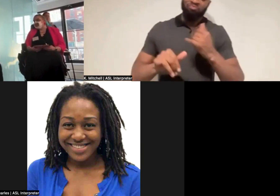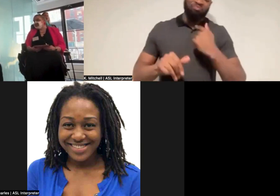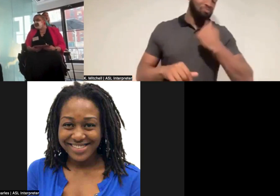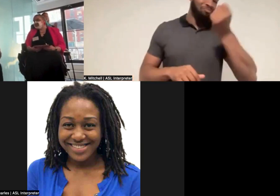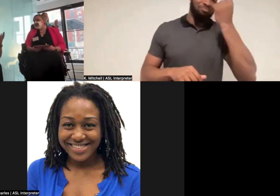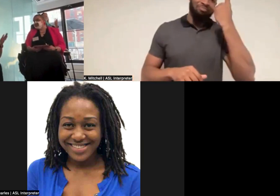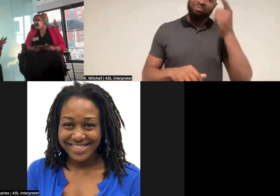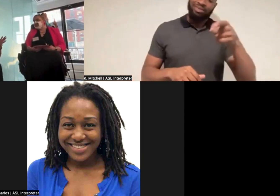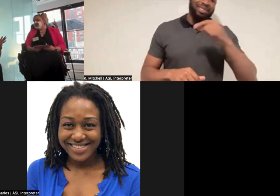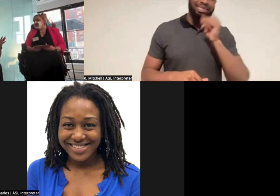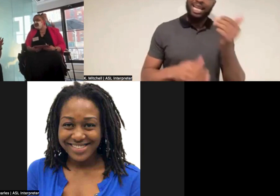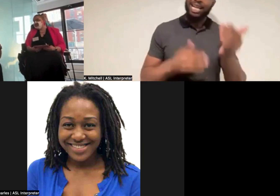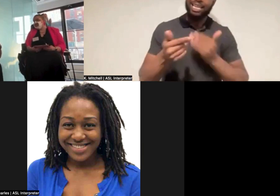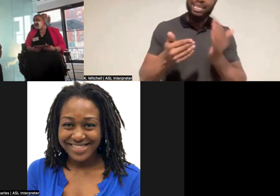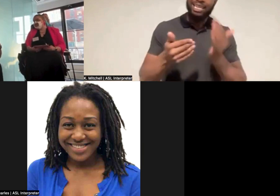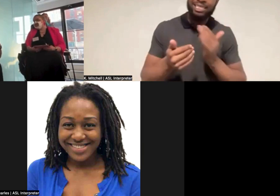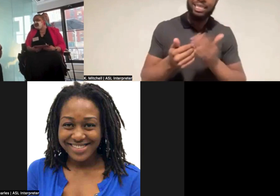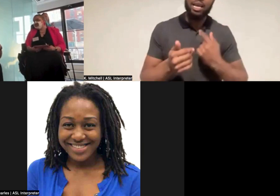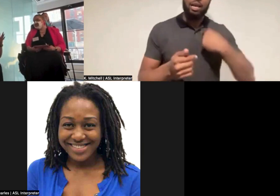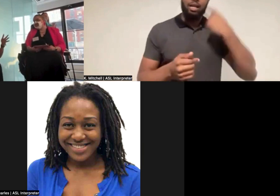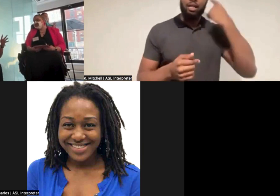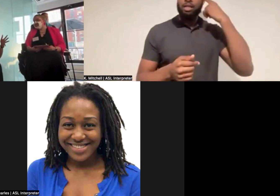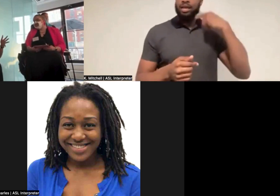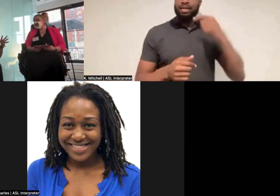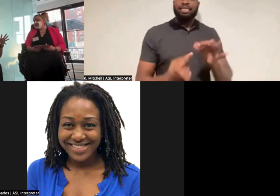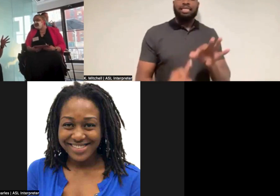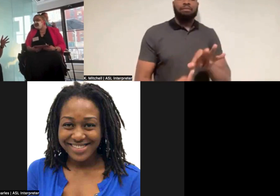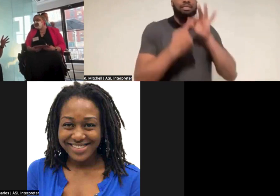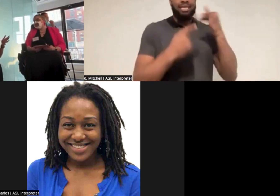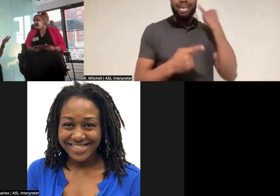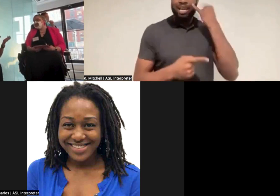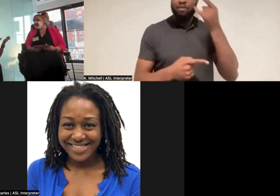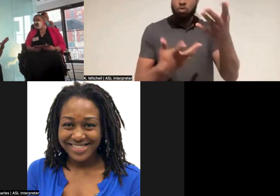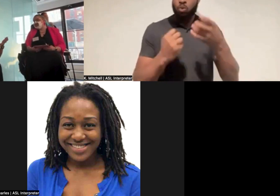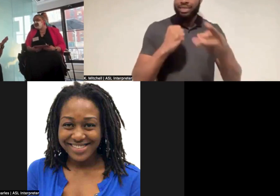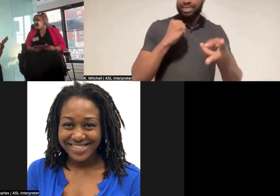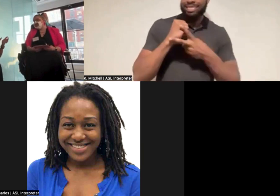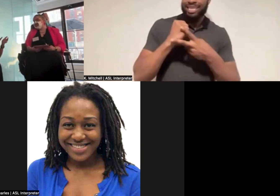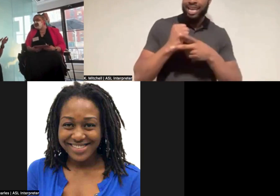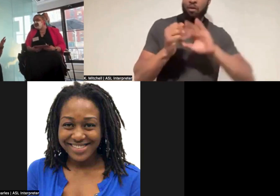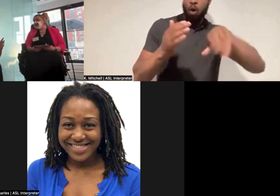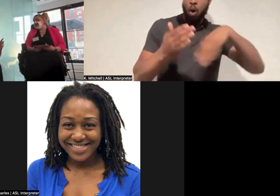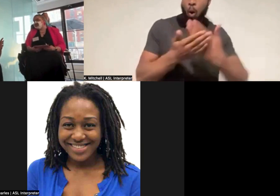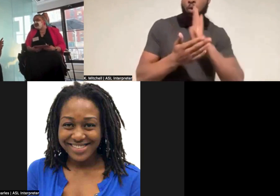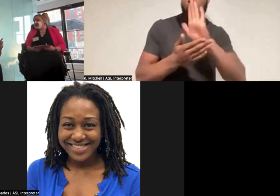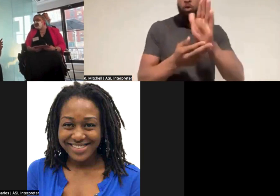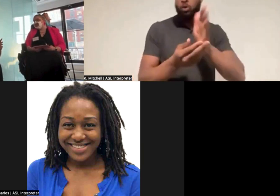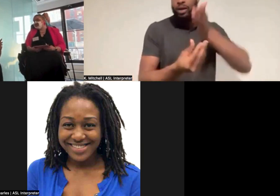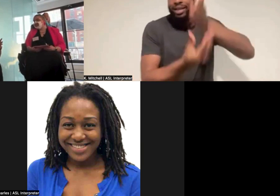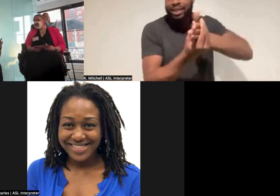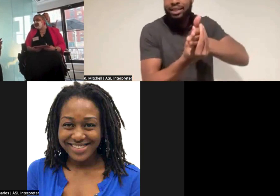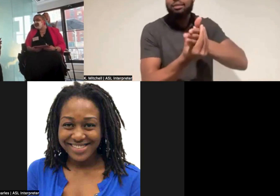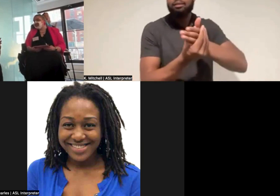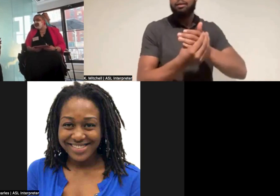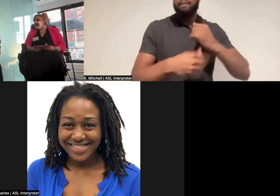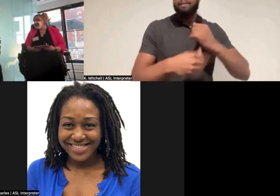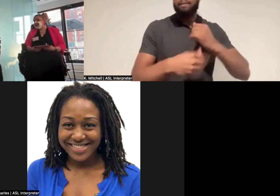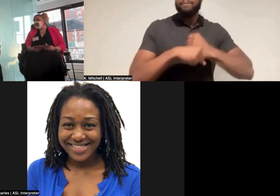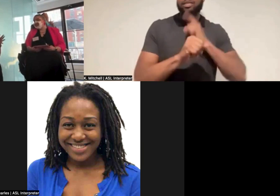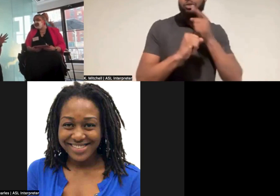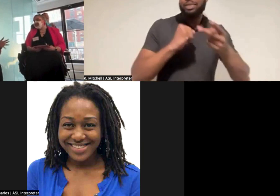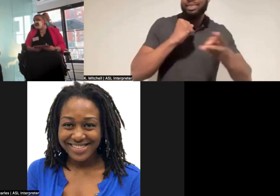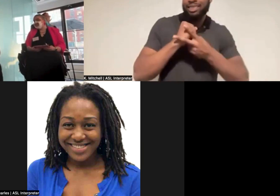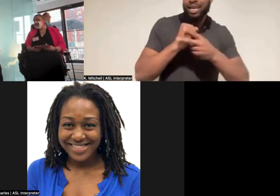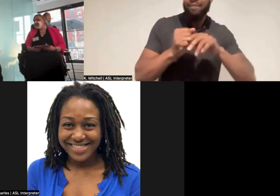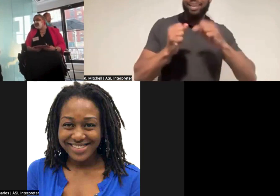say to continue to pursue, and especially if you're going to preserve your claims in that way by filing with the EEOC or filing with the State Human Rights Department,